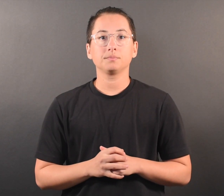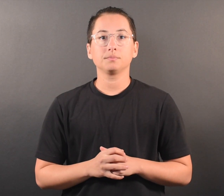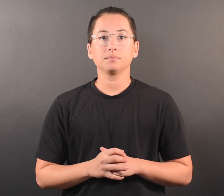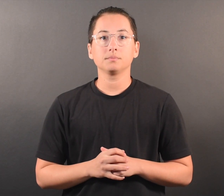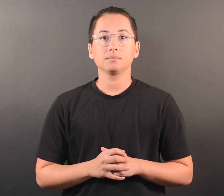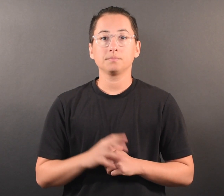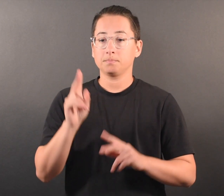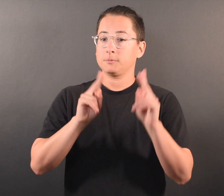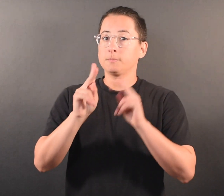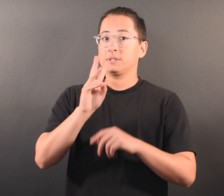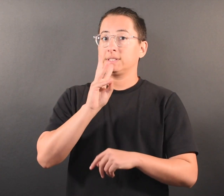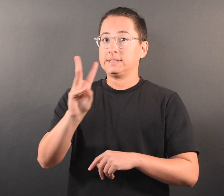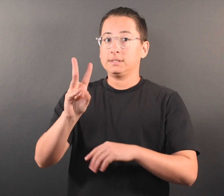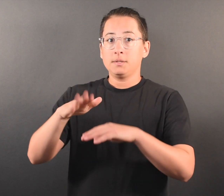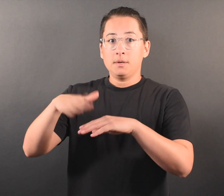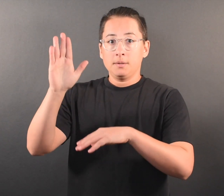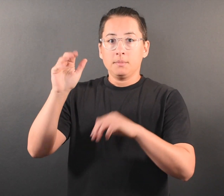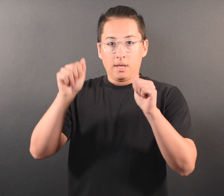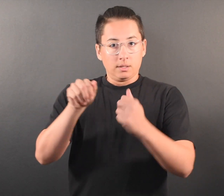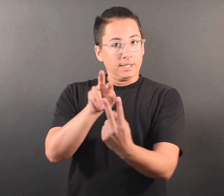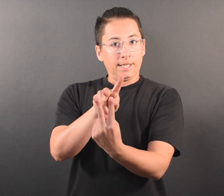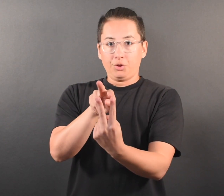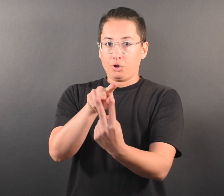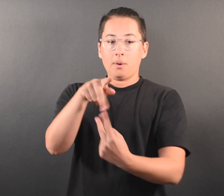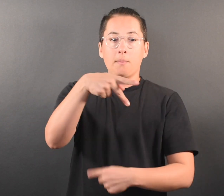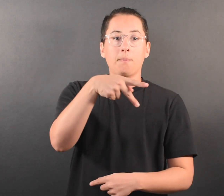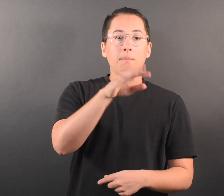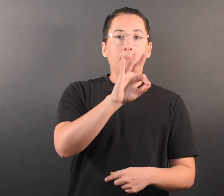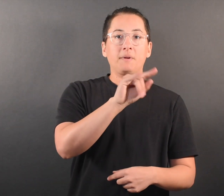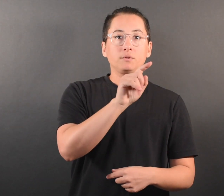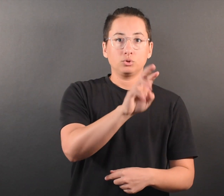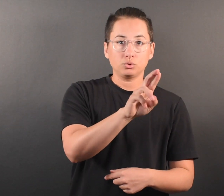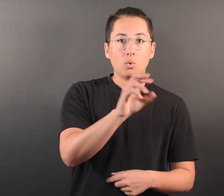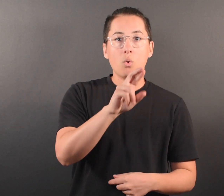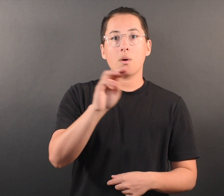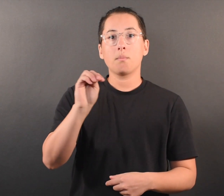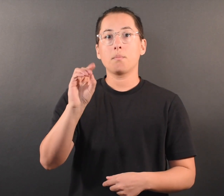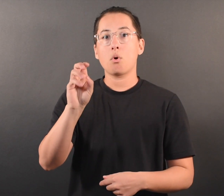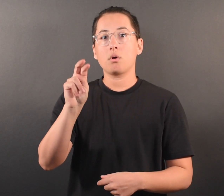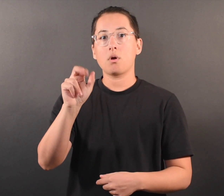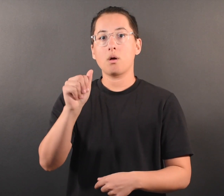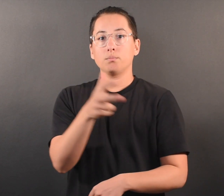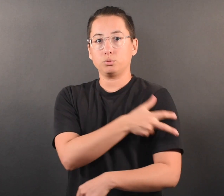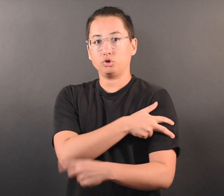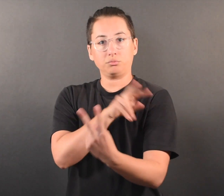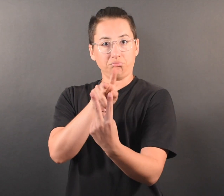People aged 6 years and older can get either the Pfizer or Moderna booster.